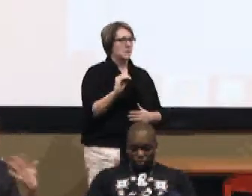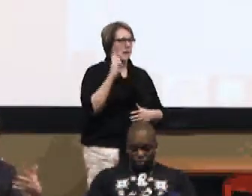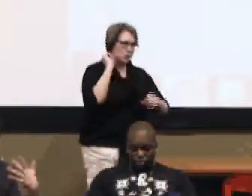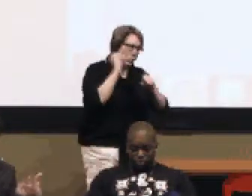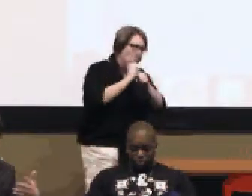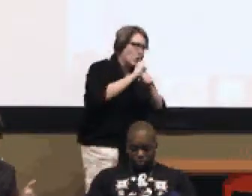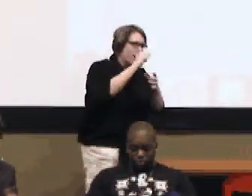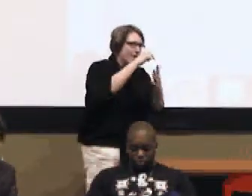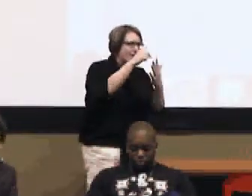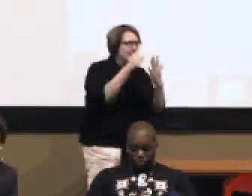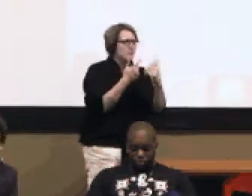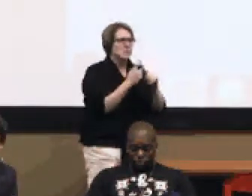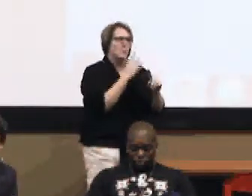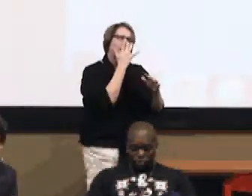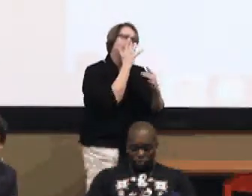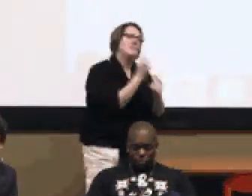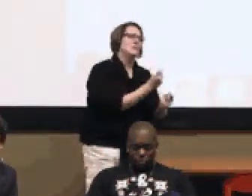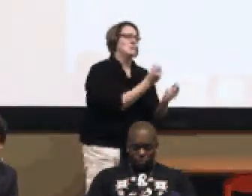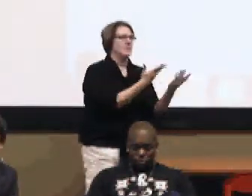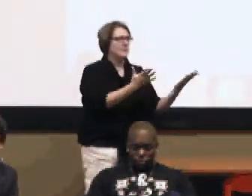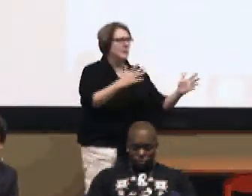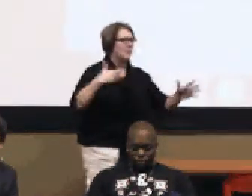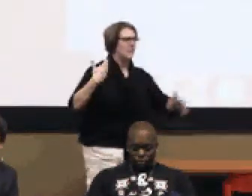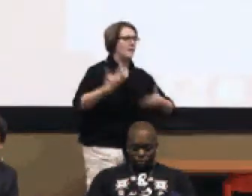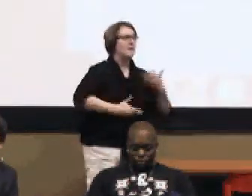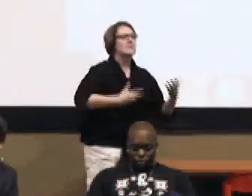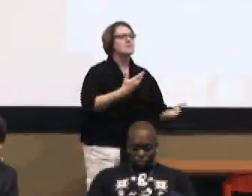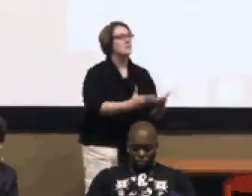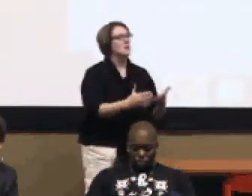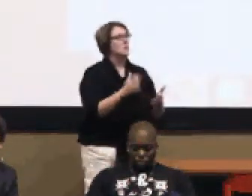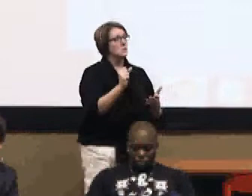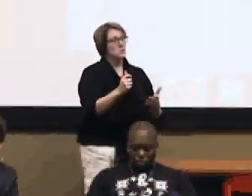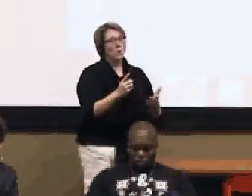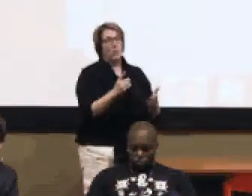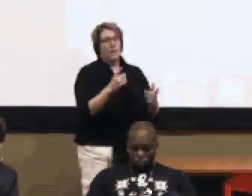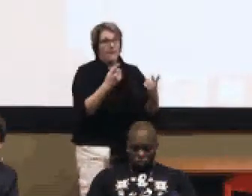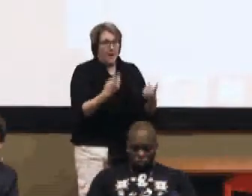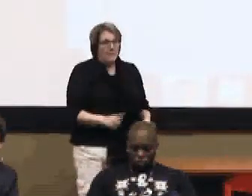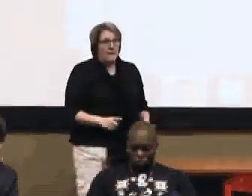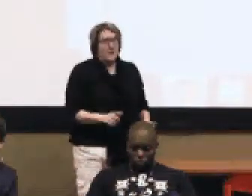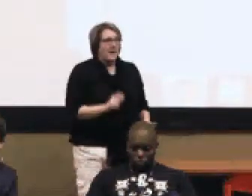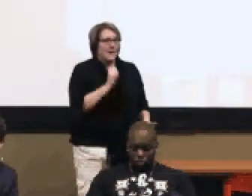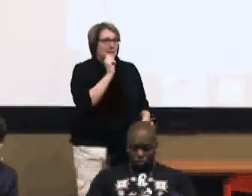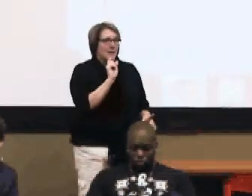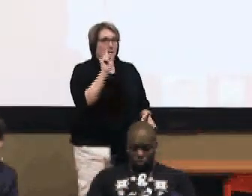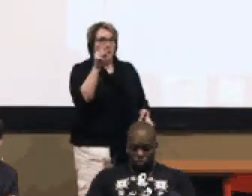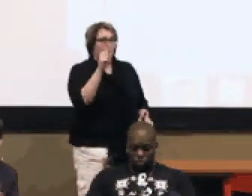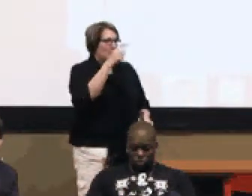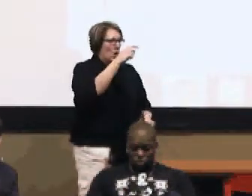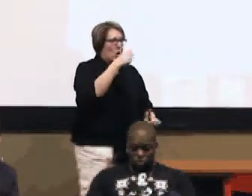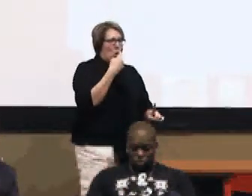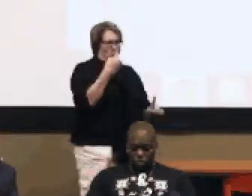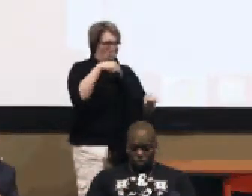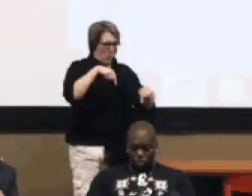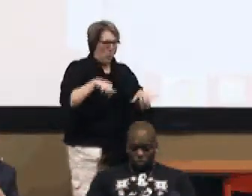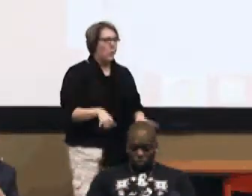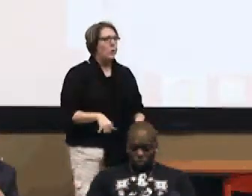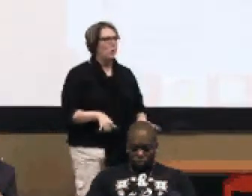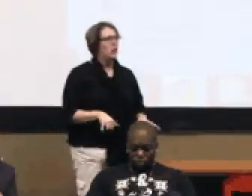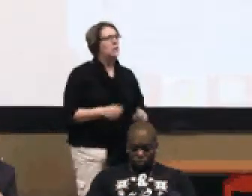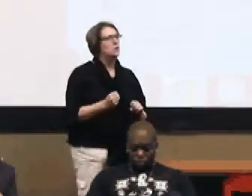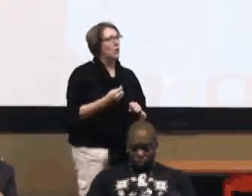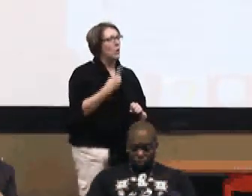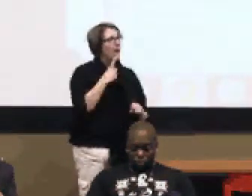at these places that are doing really interesting things. And happenstance would have it that I ended up going, and that's how I decided, sort of